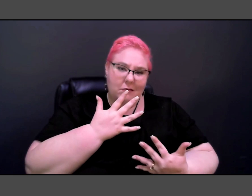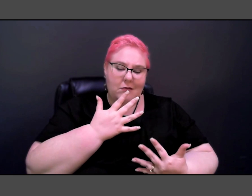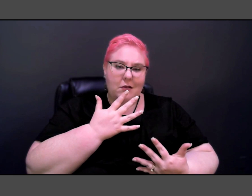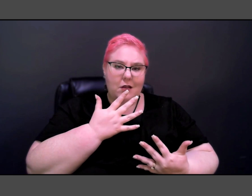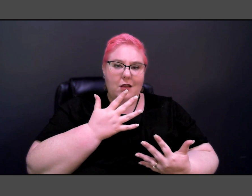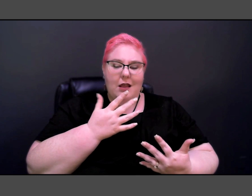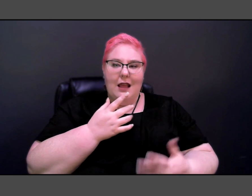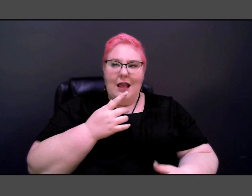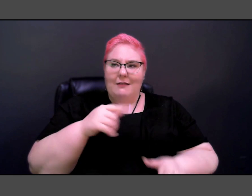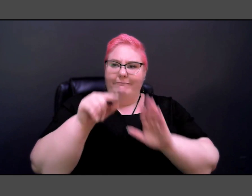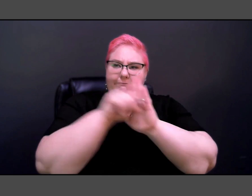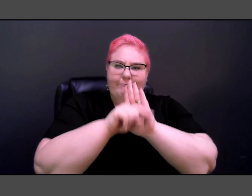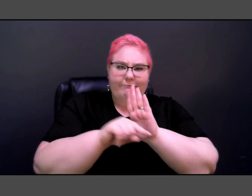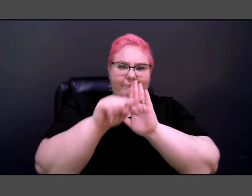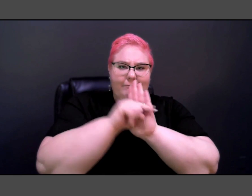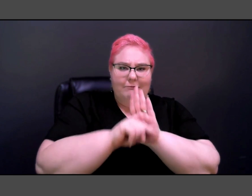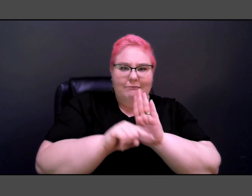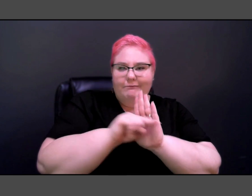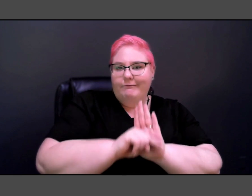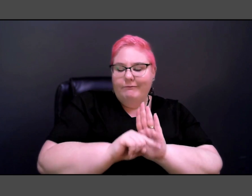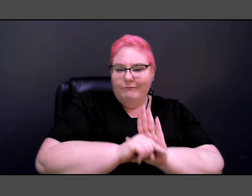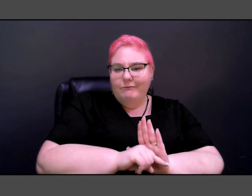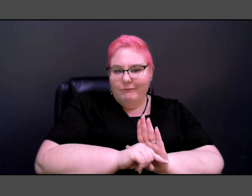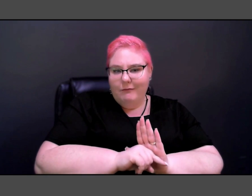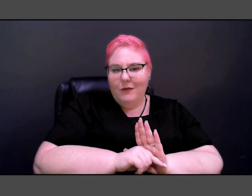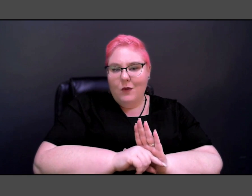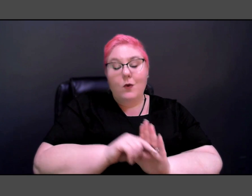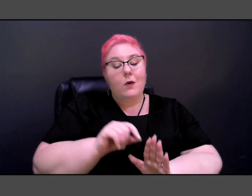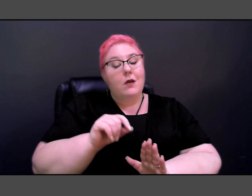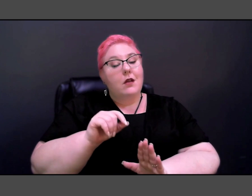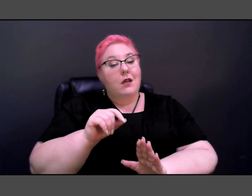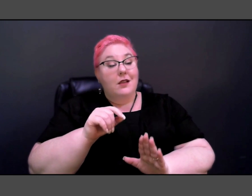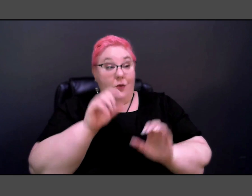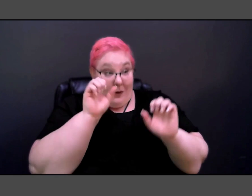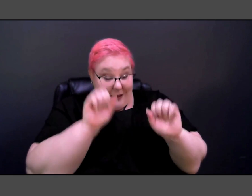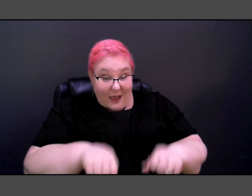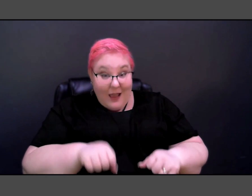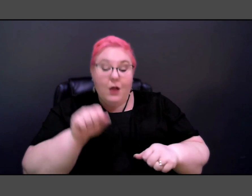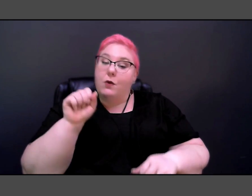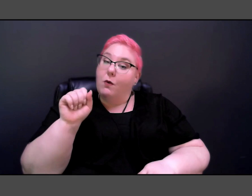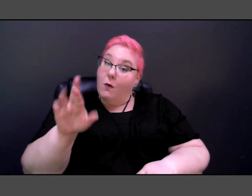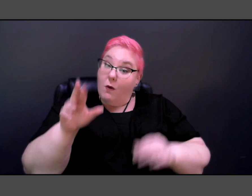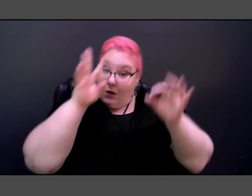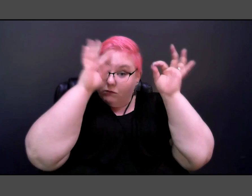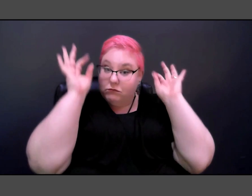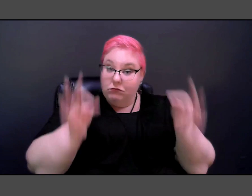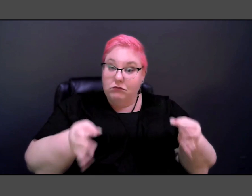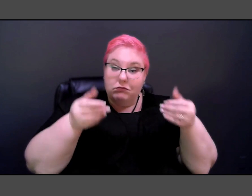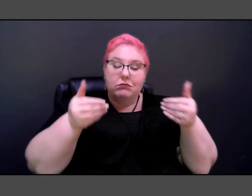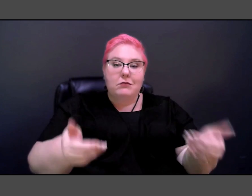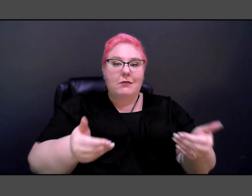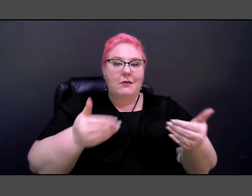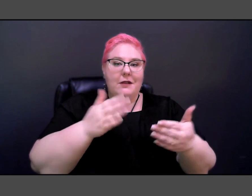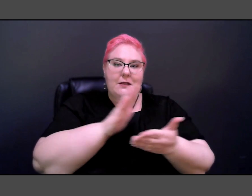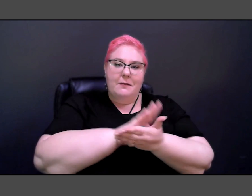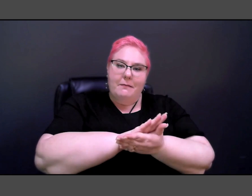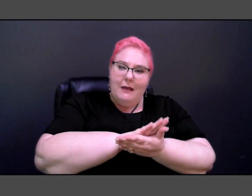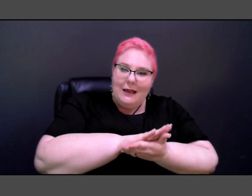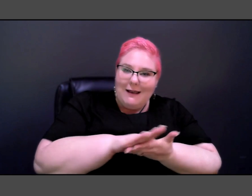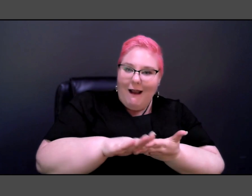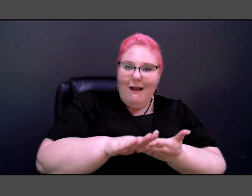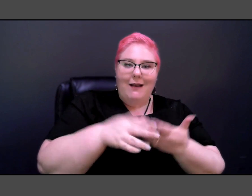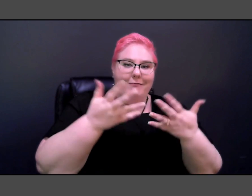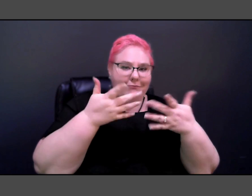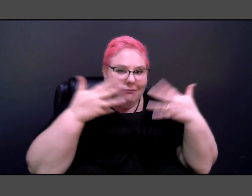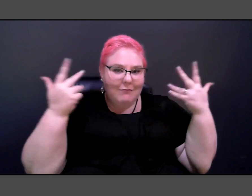we're living in, or we can take it upon ourselves to be kind and to be nice to everyone, whether